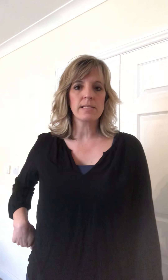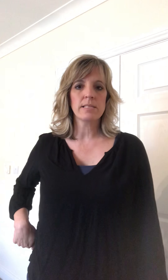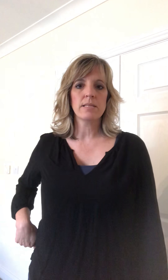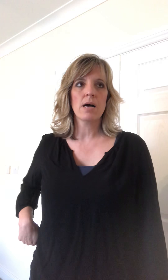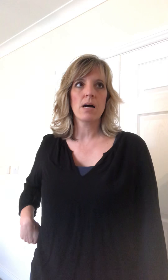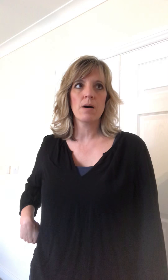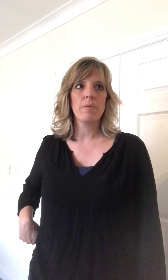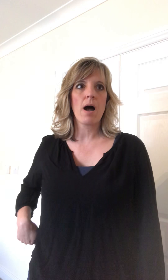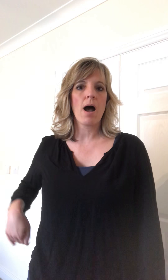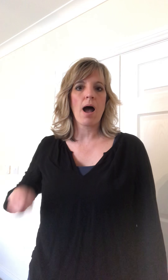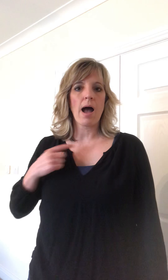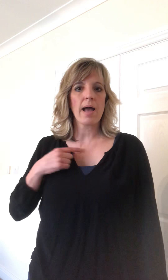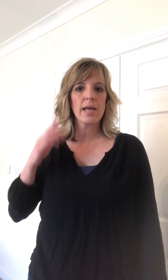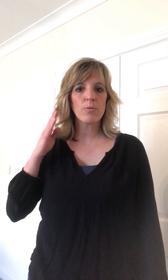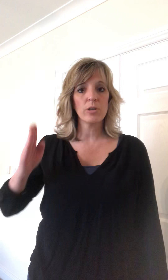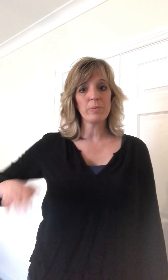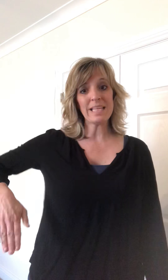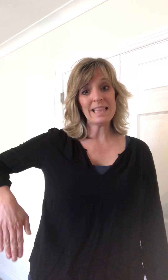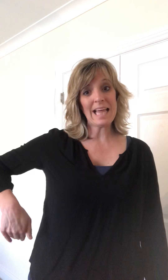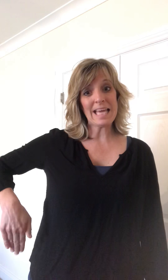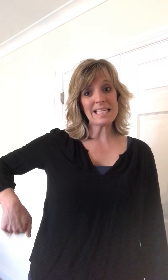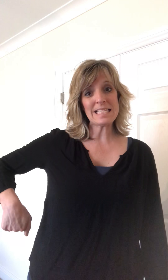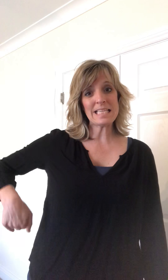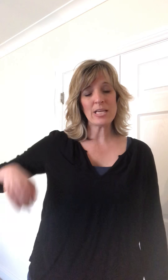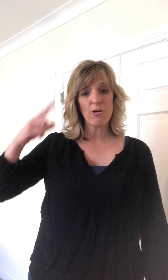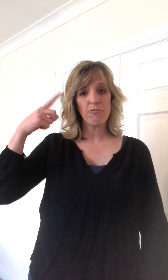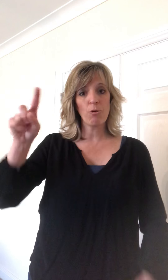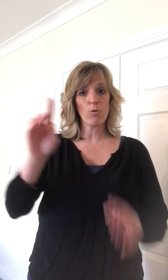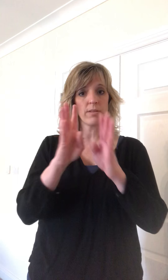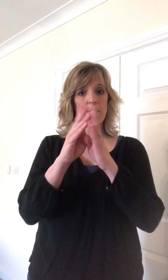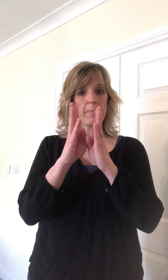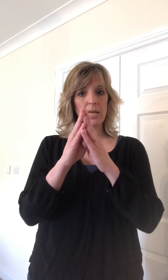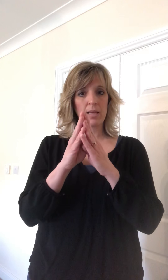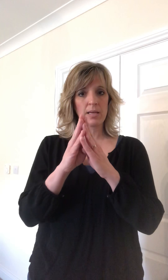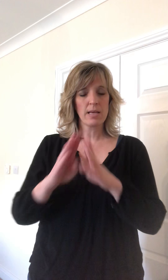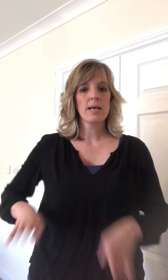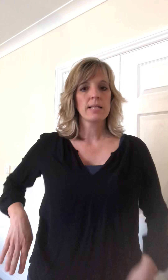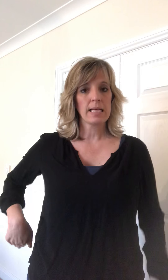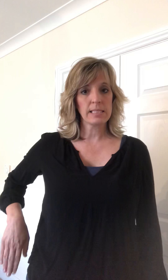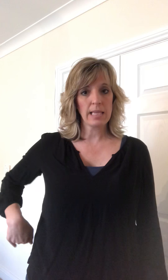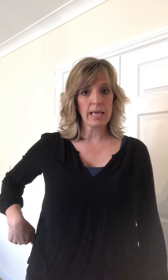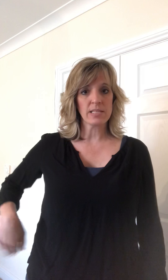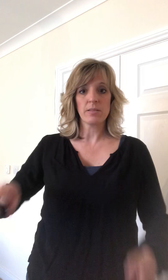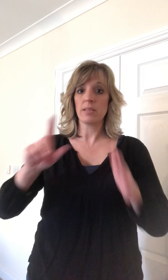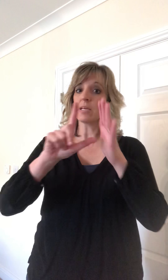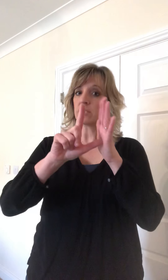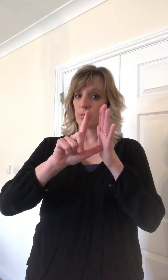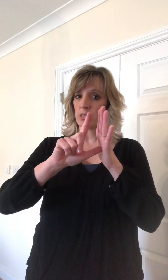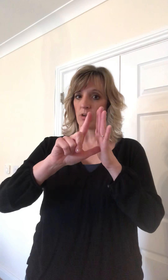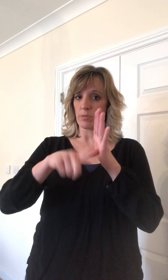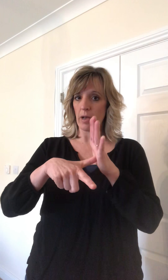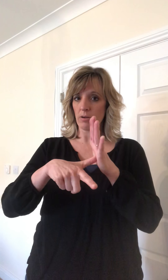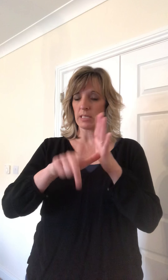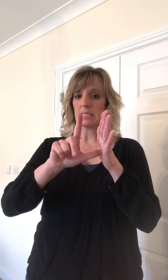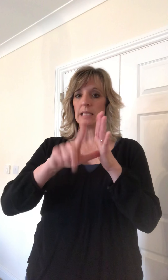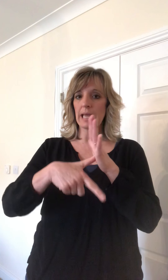in I will be late for the meeting. That's late. This we talked about is